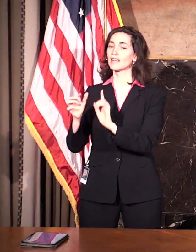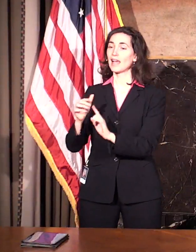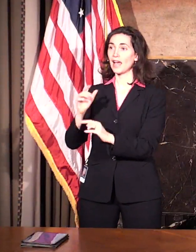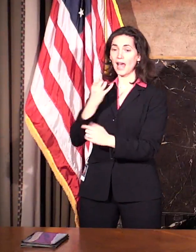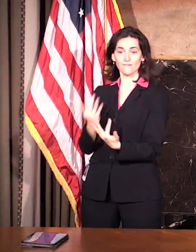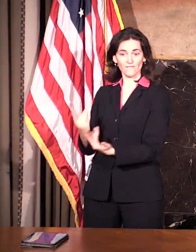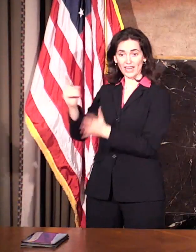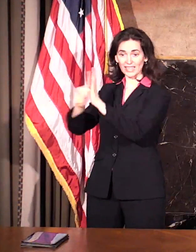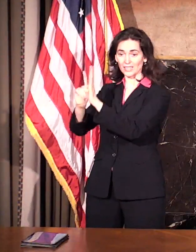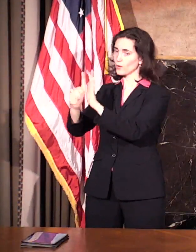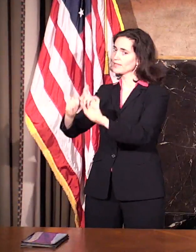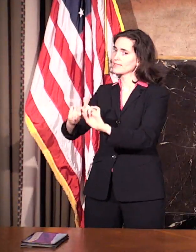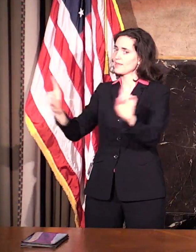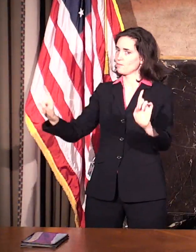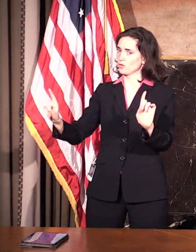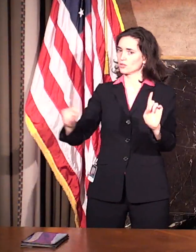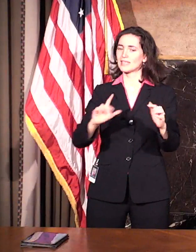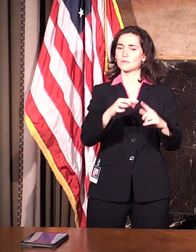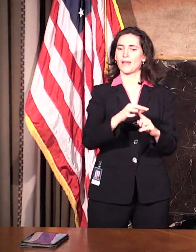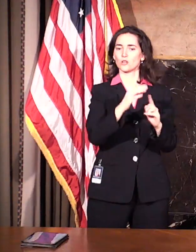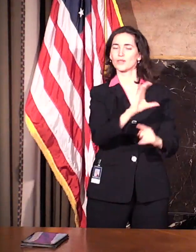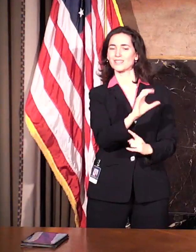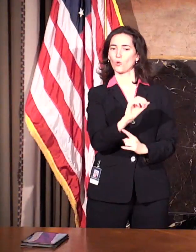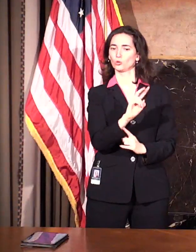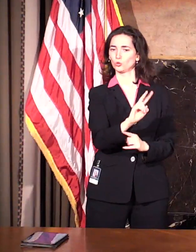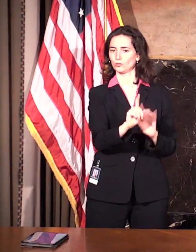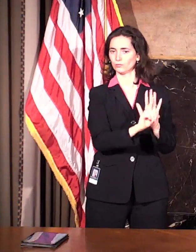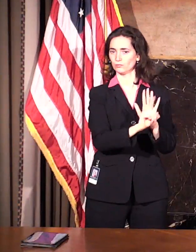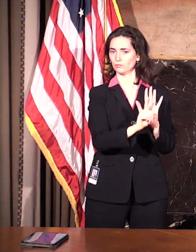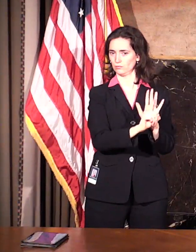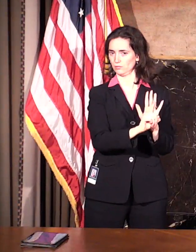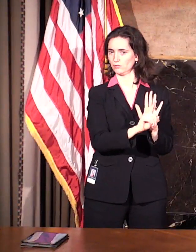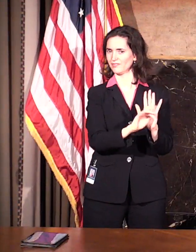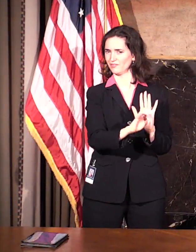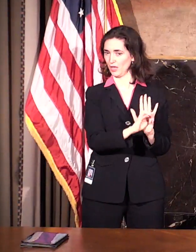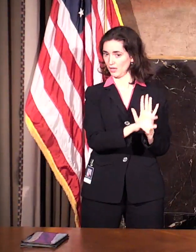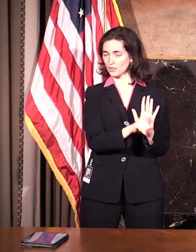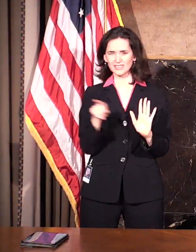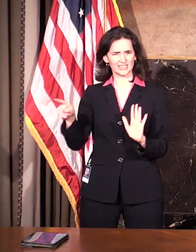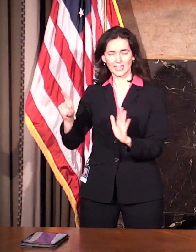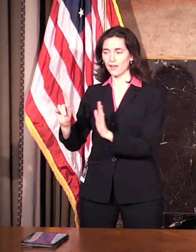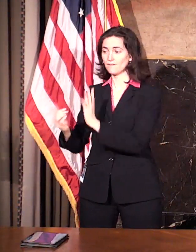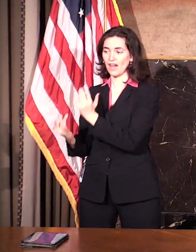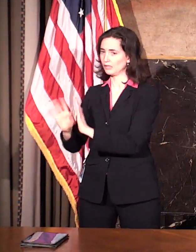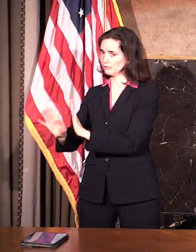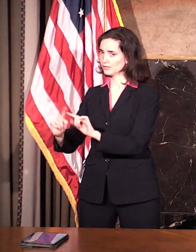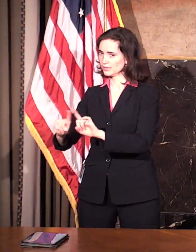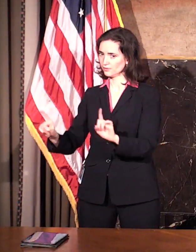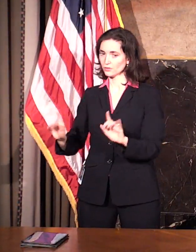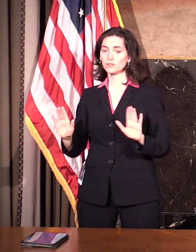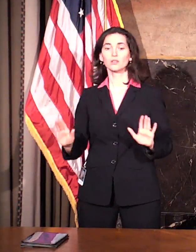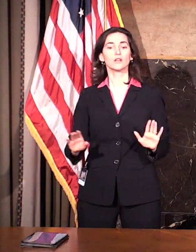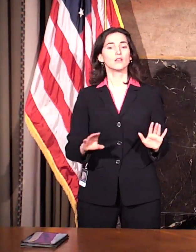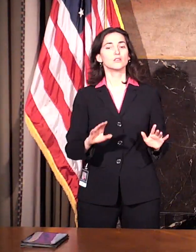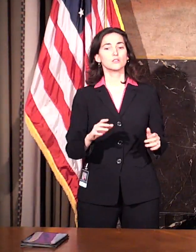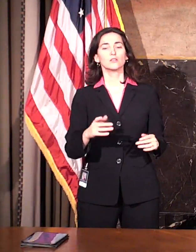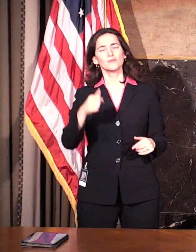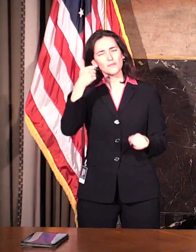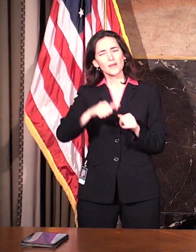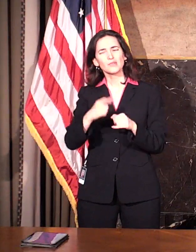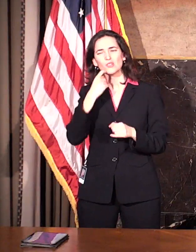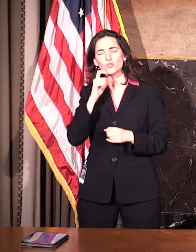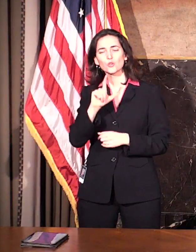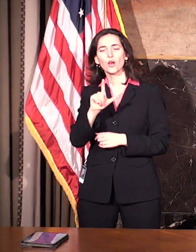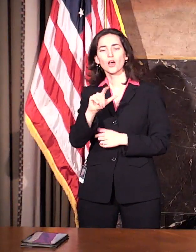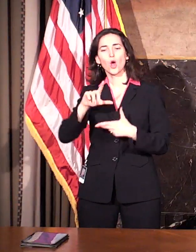It's a very silent killer, but every emergency that we have, it pops up. And just remember back to Hurricane Laura, when we had